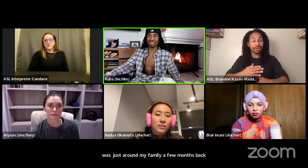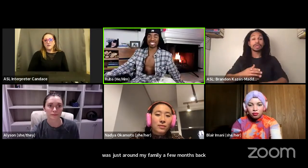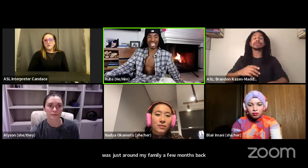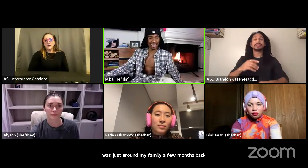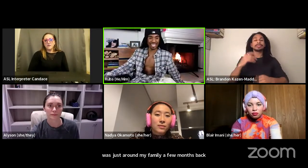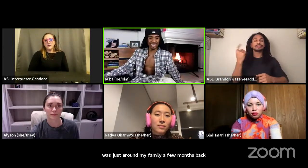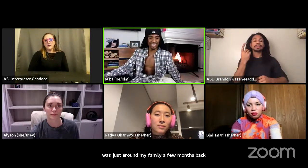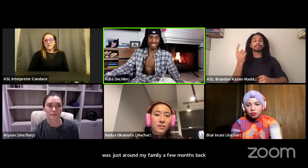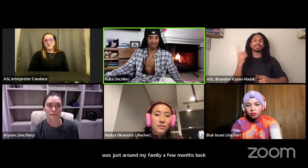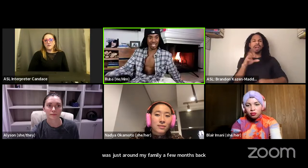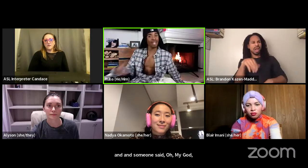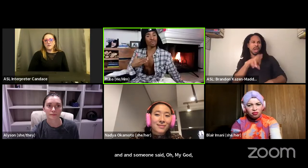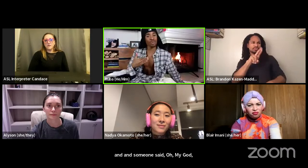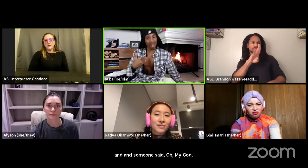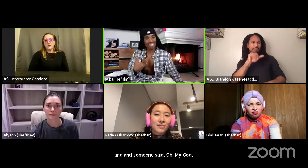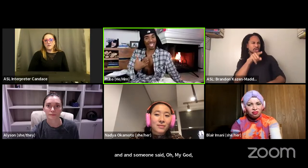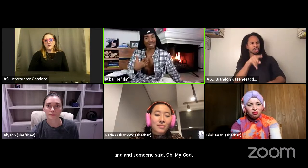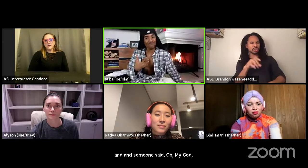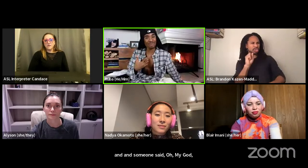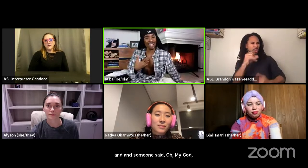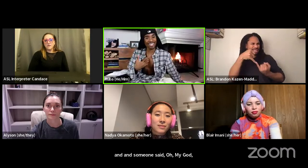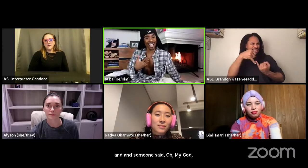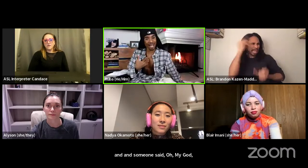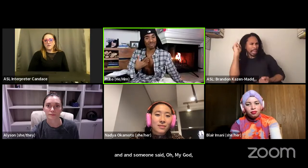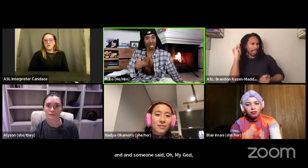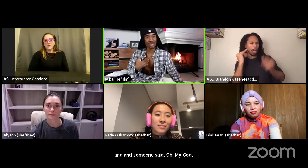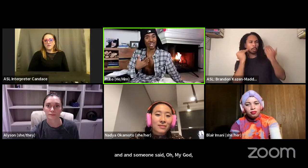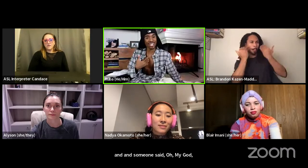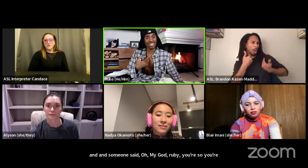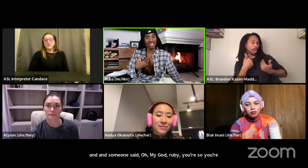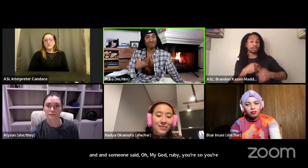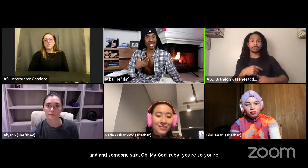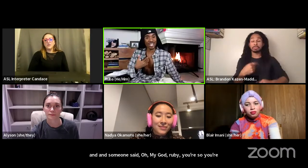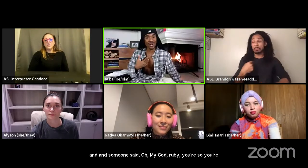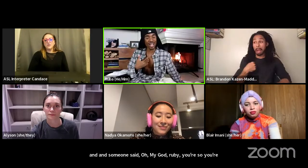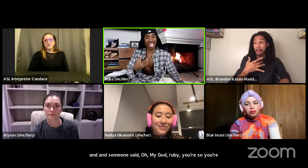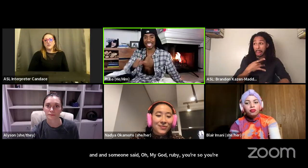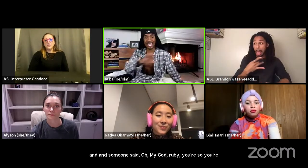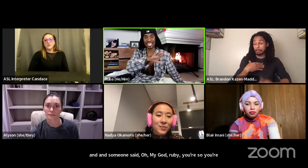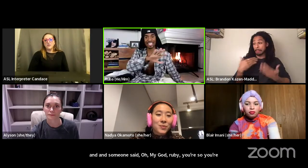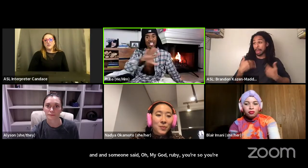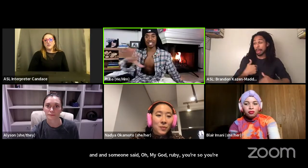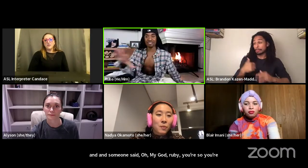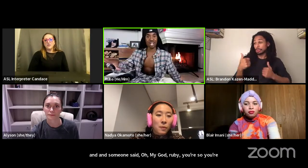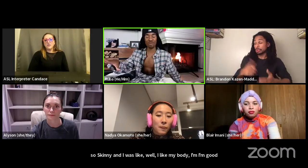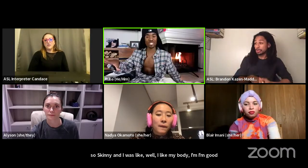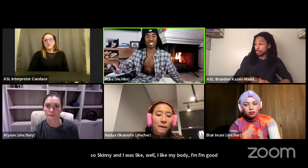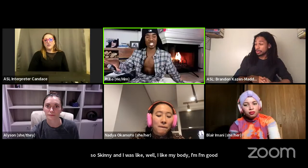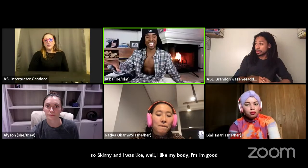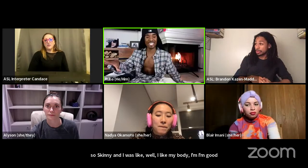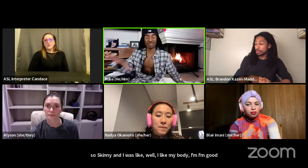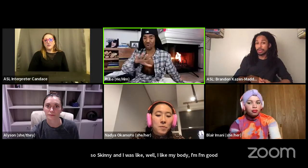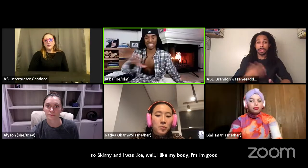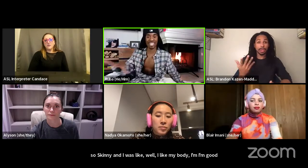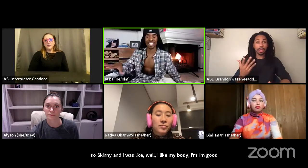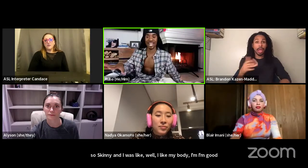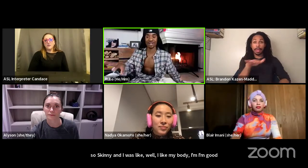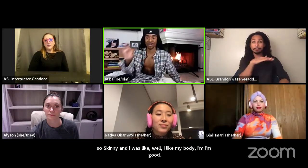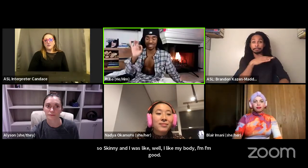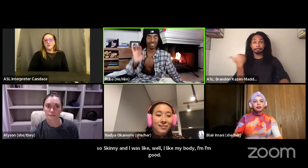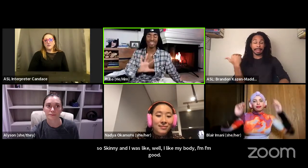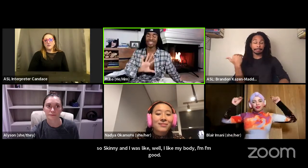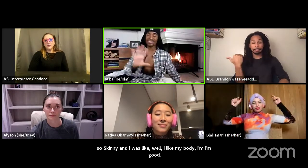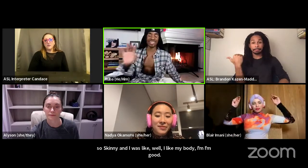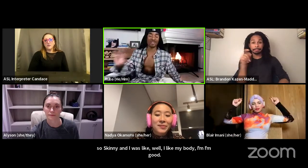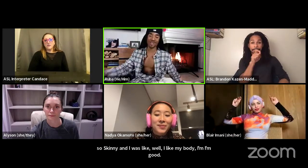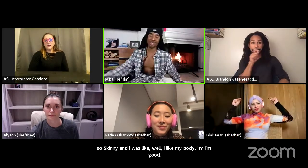you're so skinny. And I was like, well, I like my body. I'm good, you know? And conversation ended right then and there. So